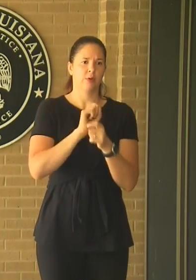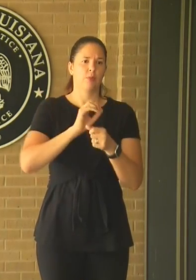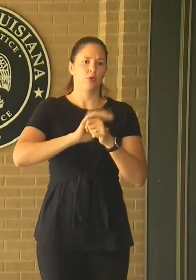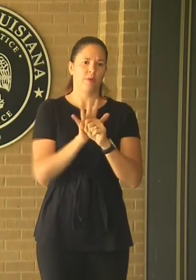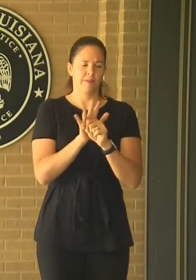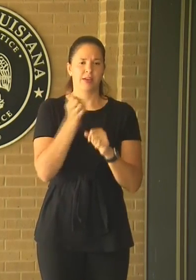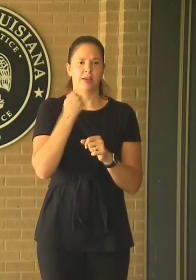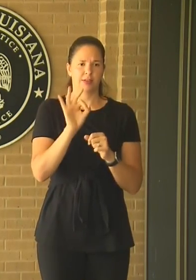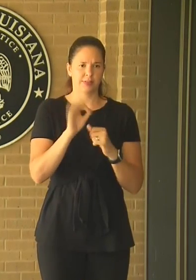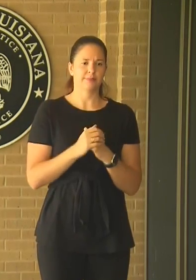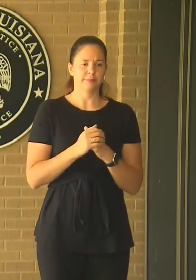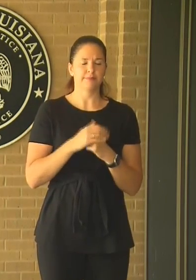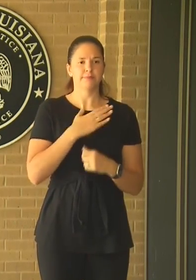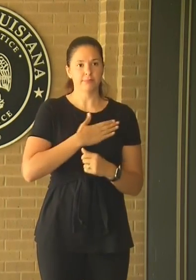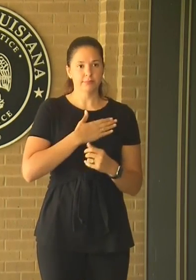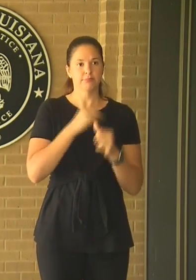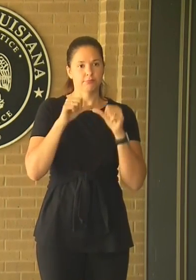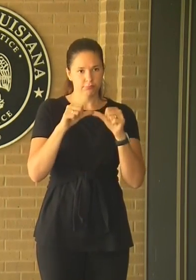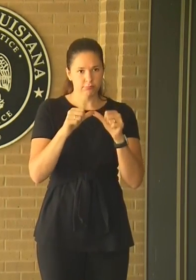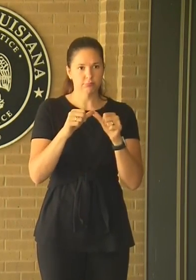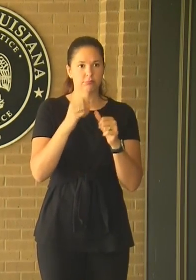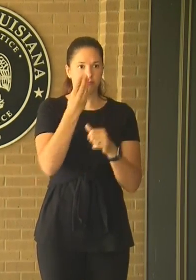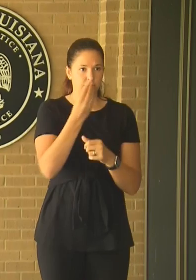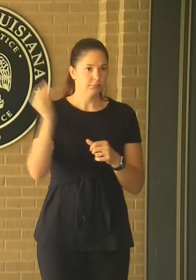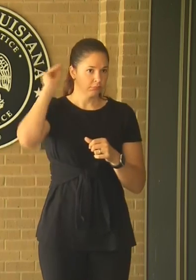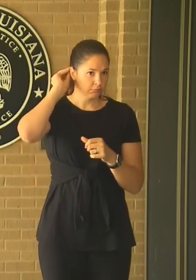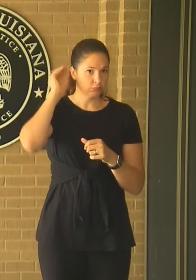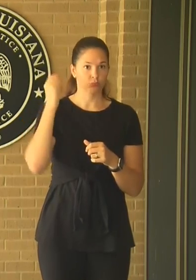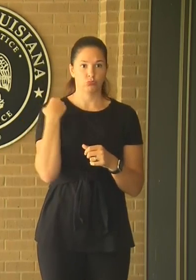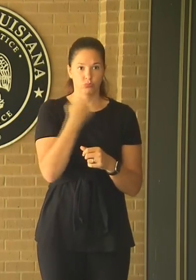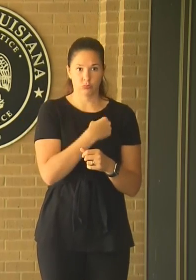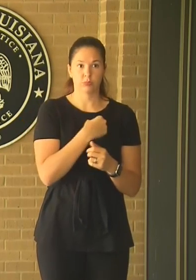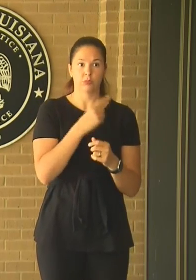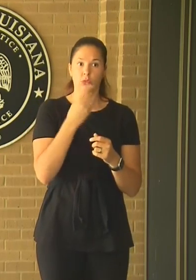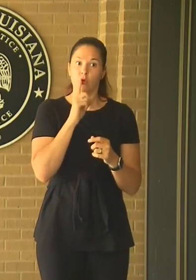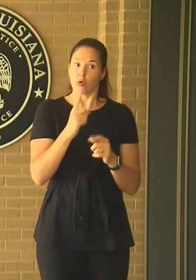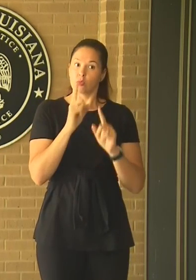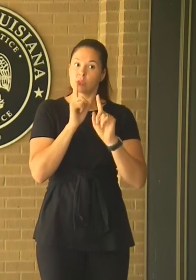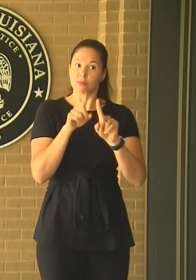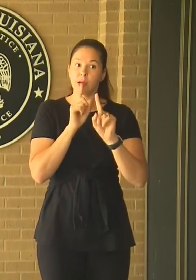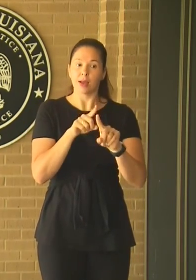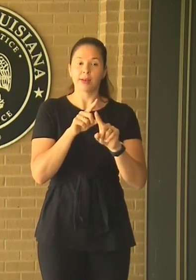COVID-19. Please continue to keep in mind that we are responding to